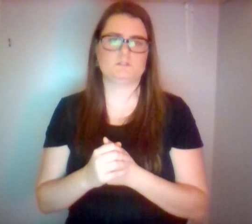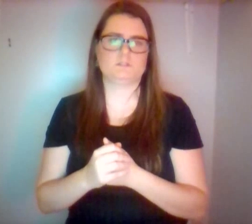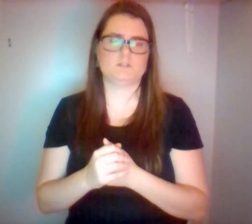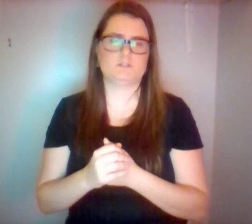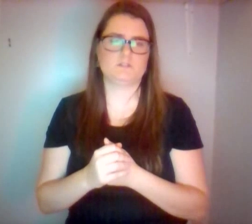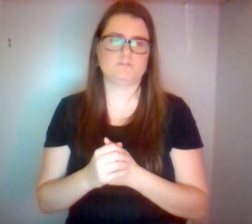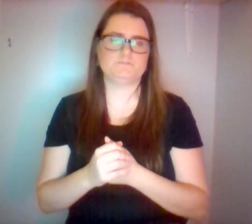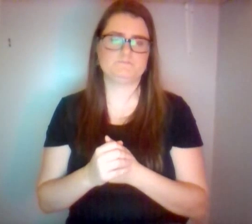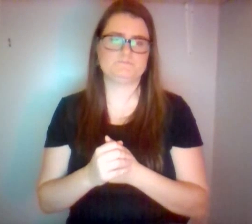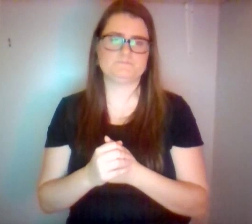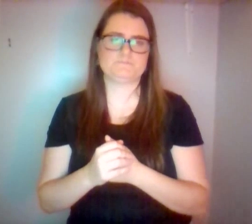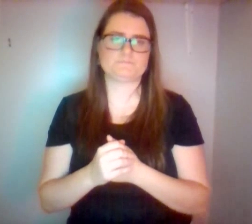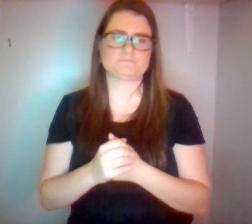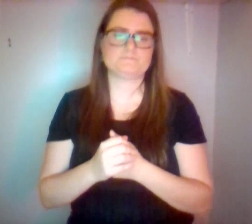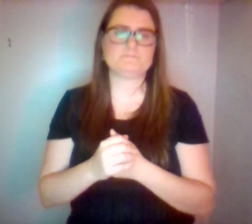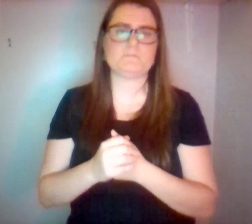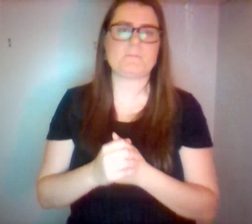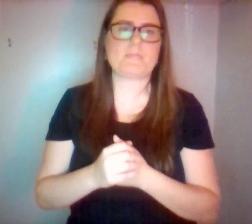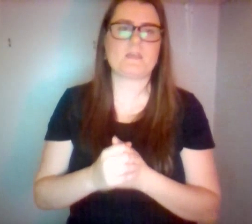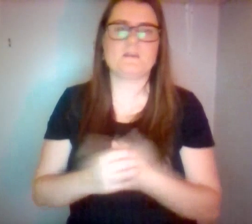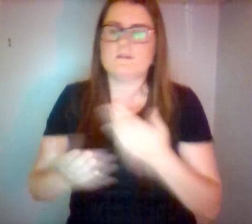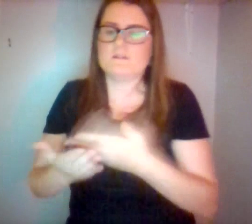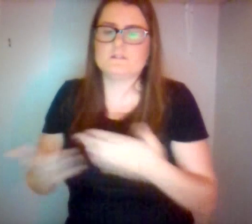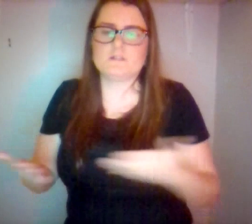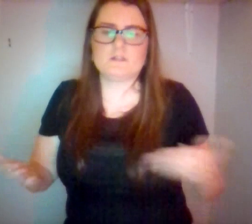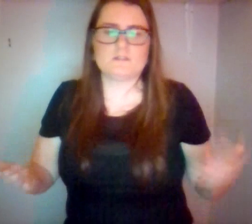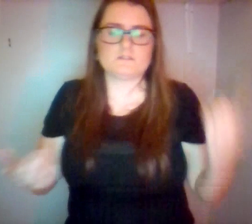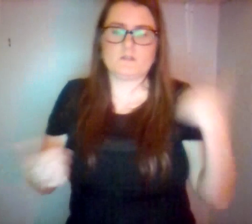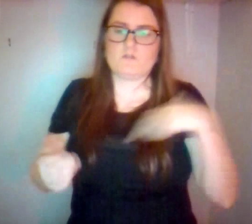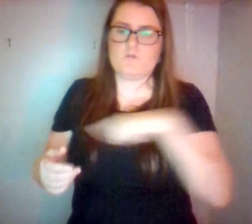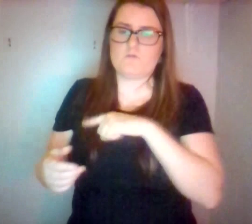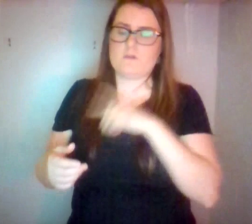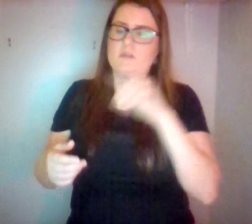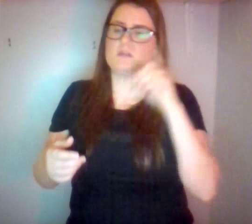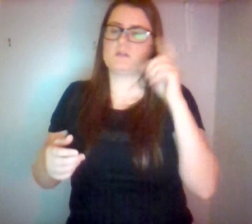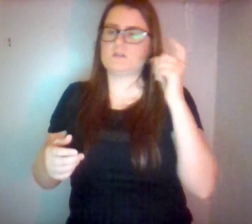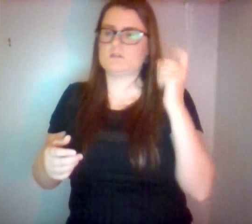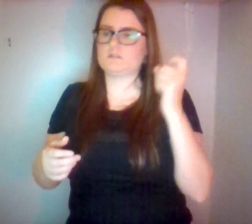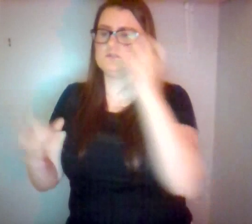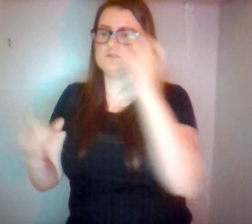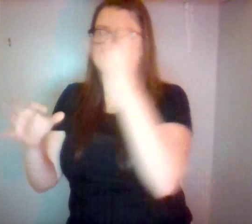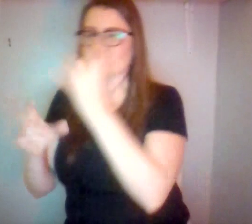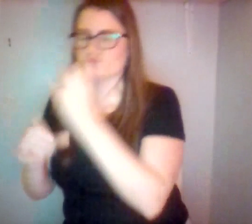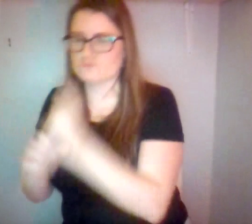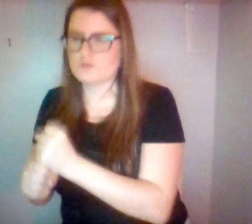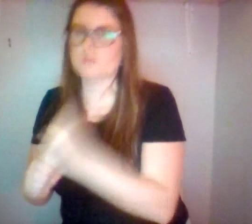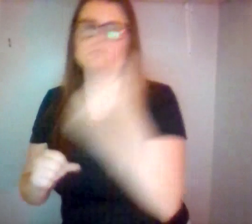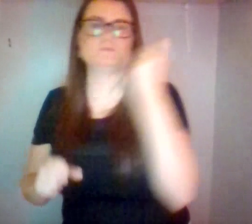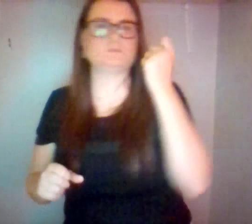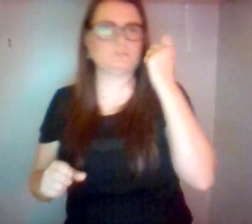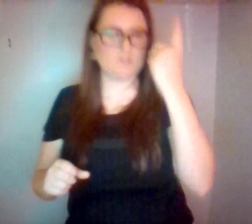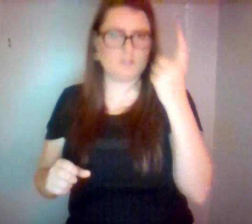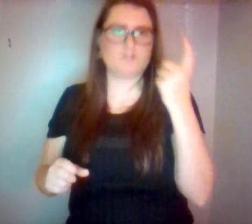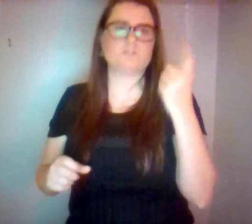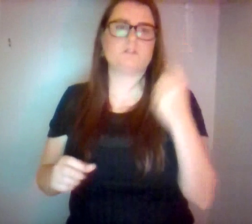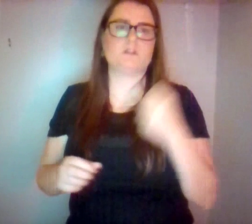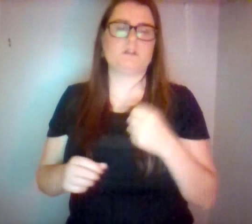But these are the kinds of things I think that really matter. Trust the Lord's timing and give yourself faithfully